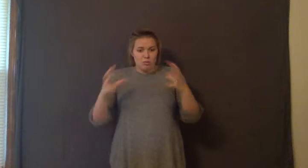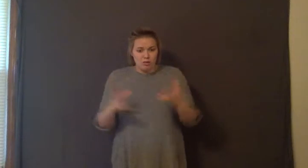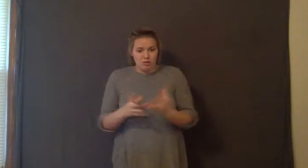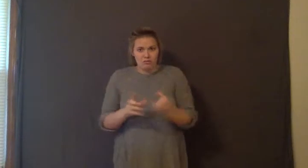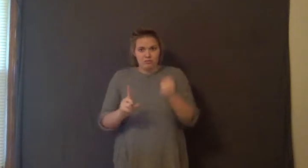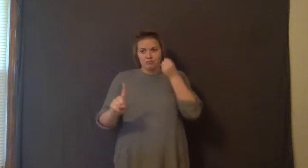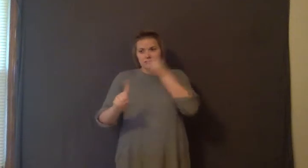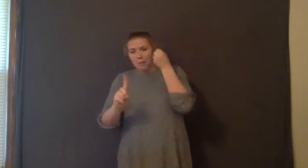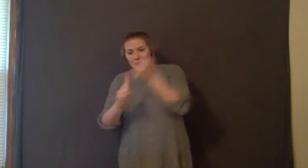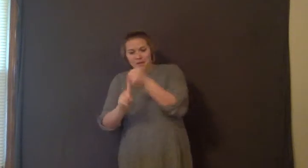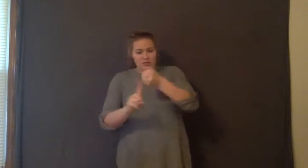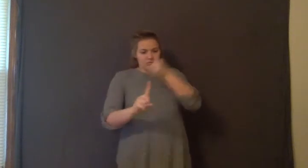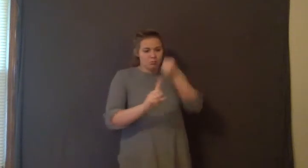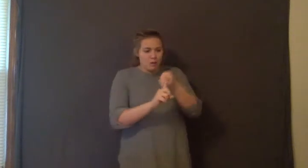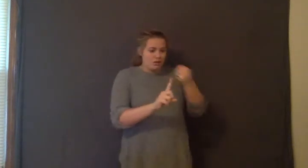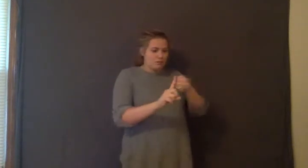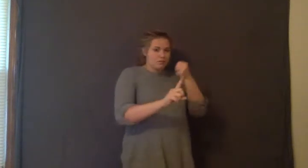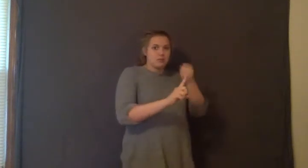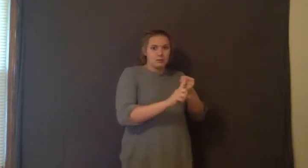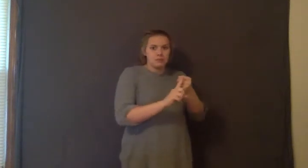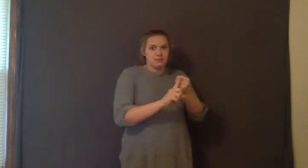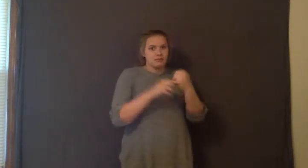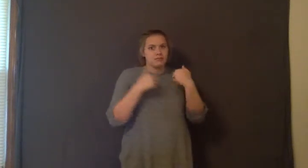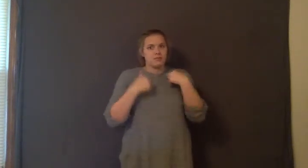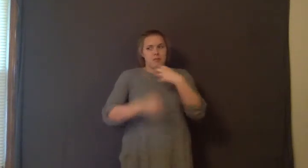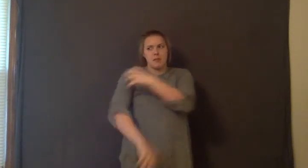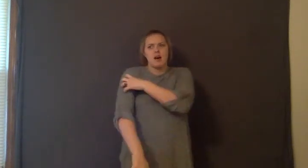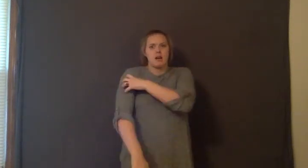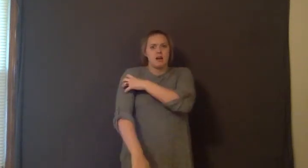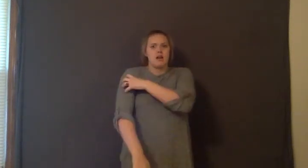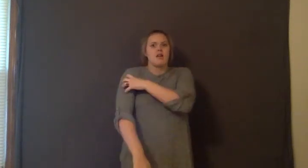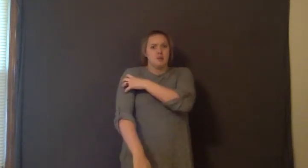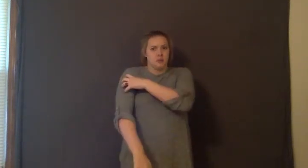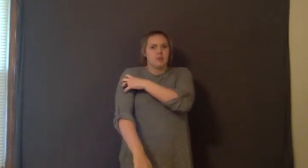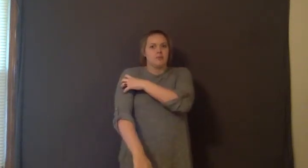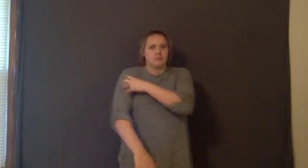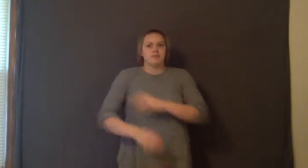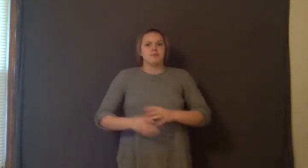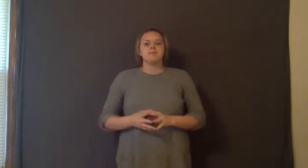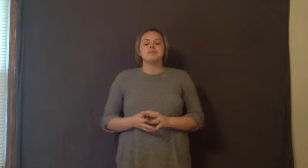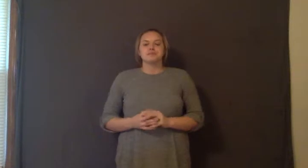has meaning and power that it doesn't have when it doesn't.